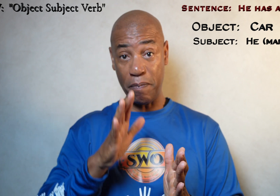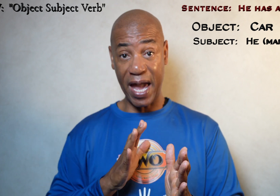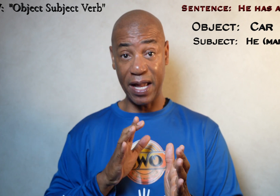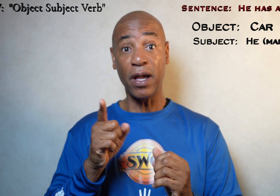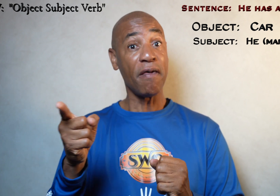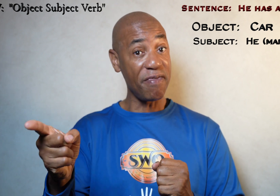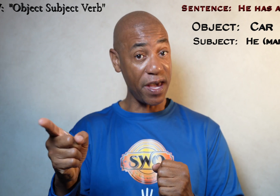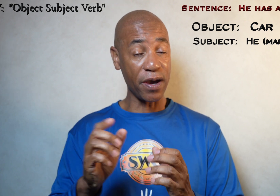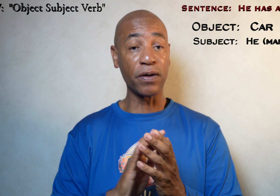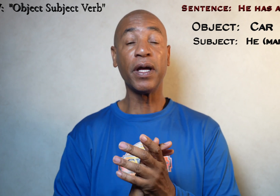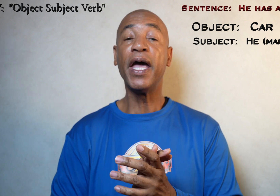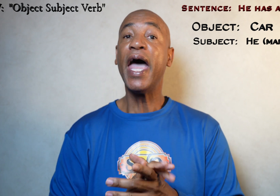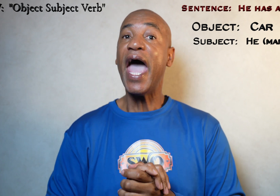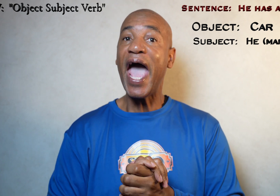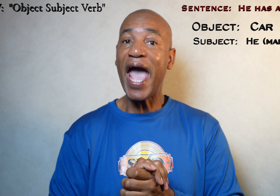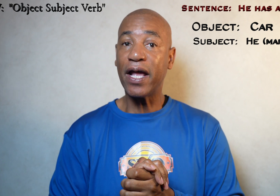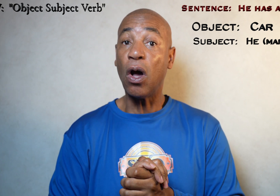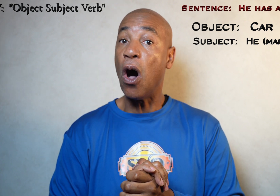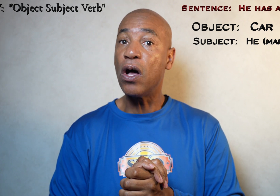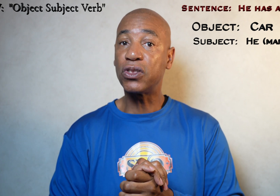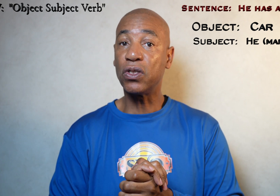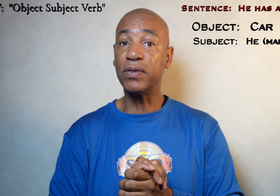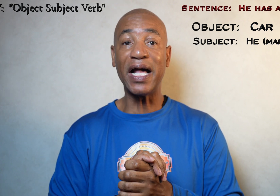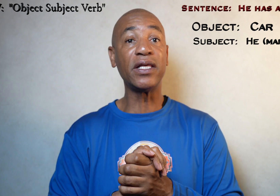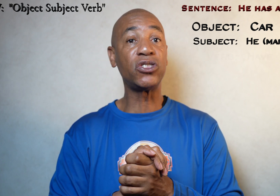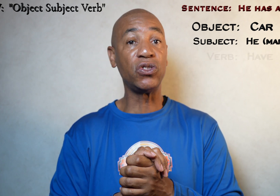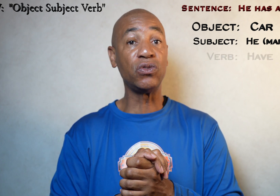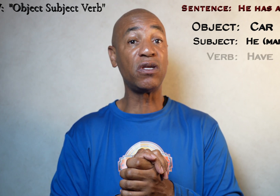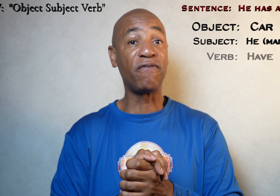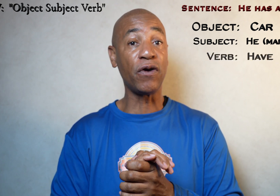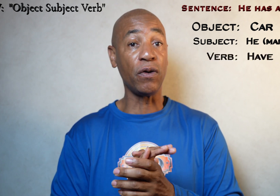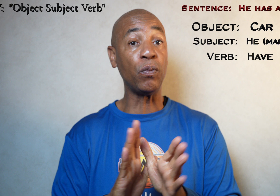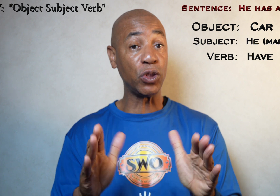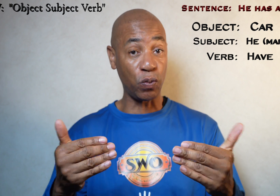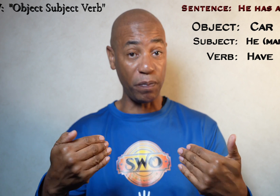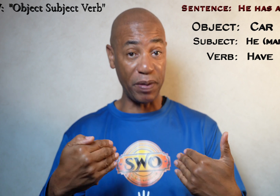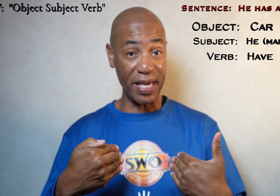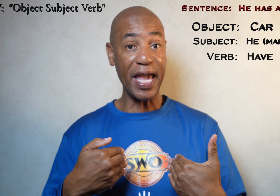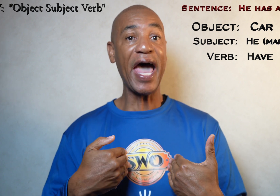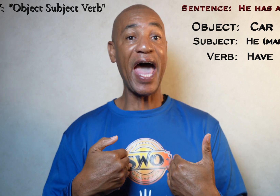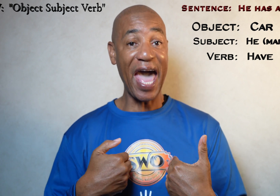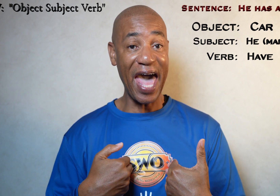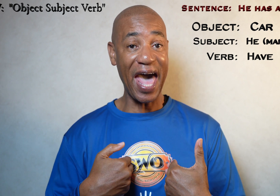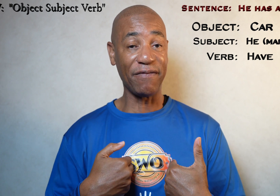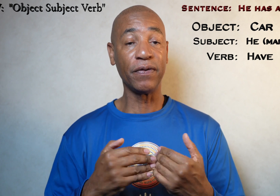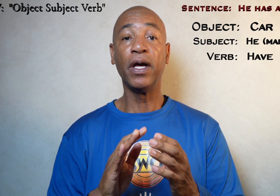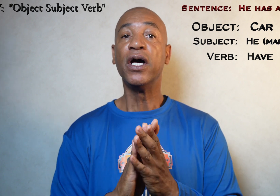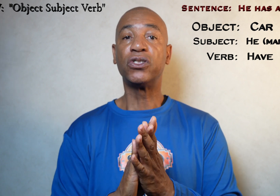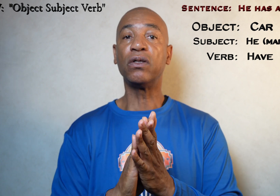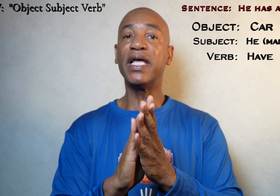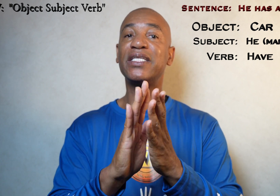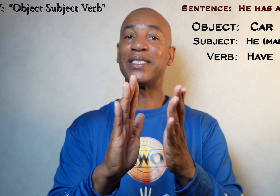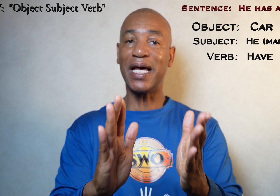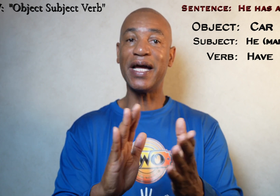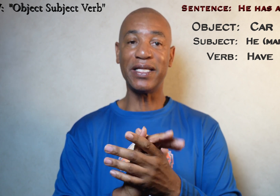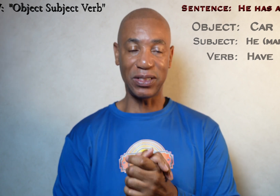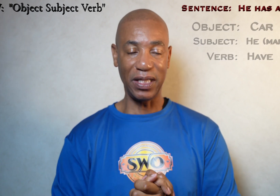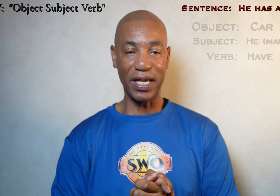man, there. And also now let's use the verb, which would be have. So let's sign this in